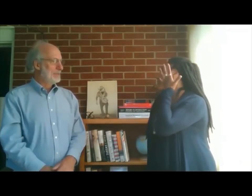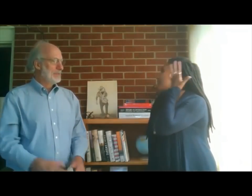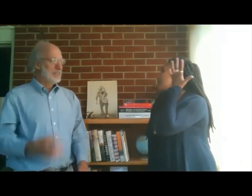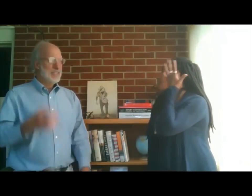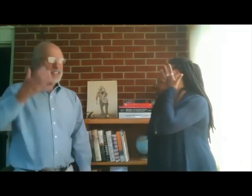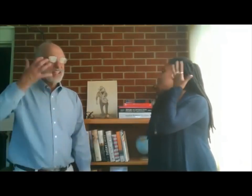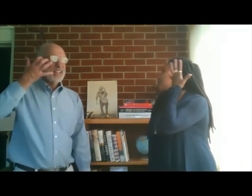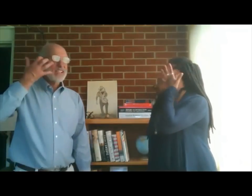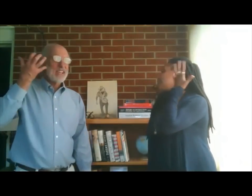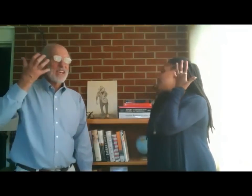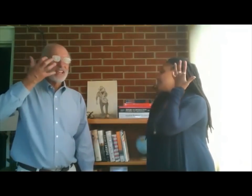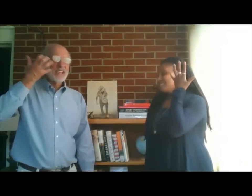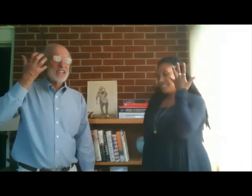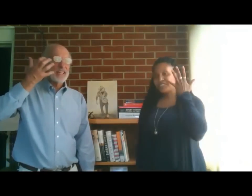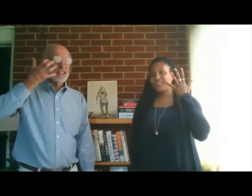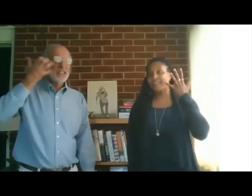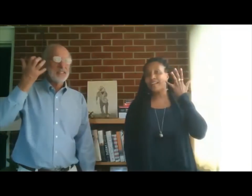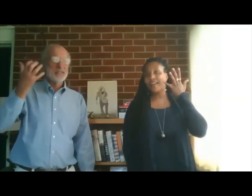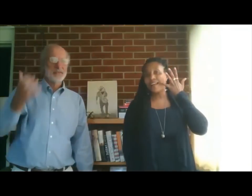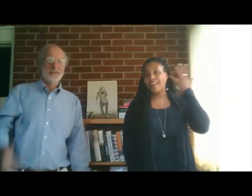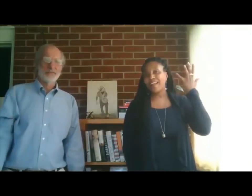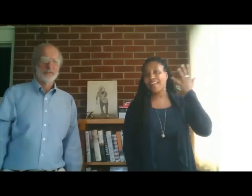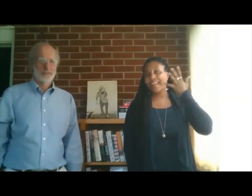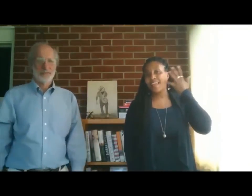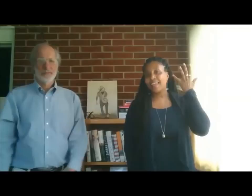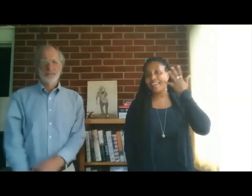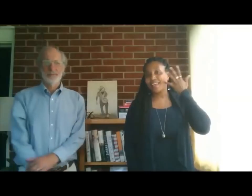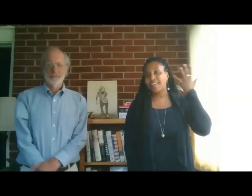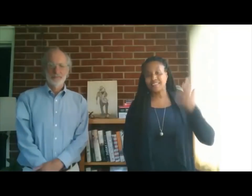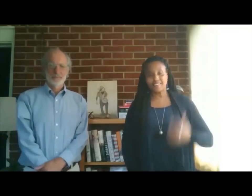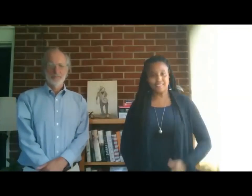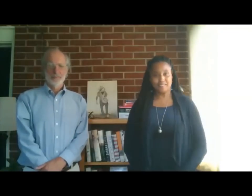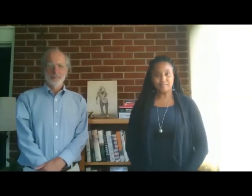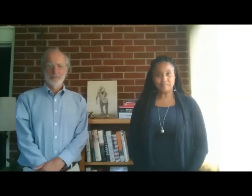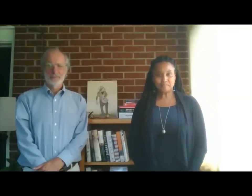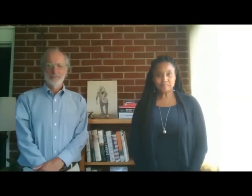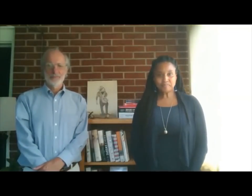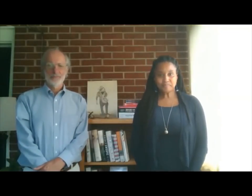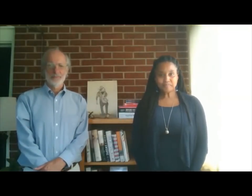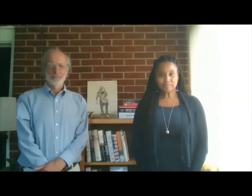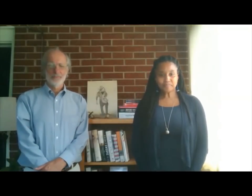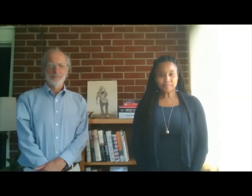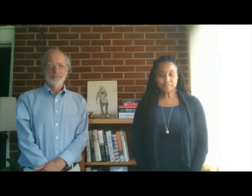Cake. Cake. Right. Cake.